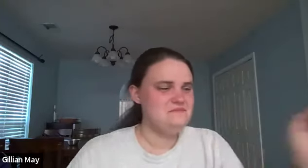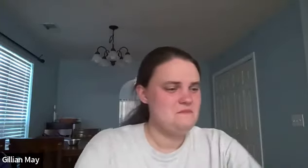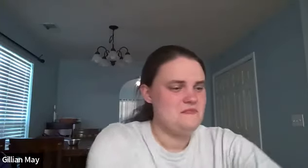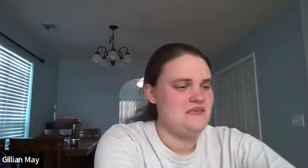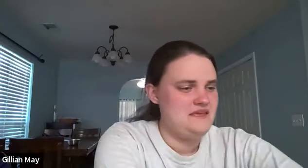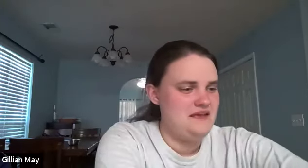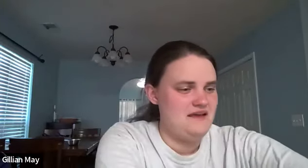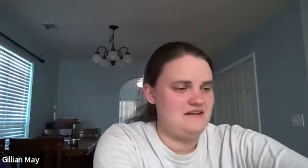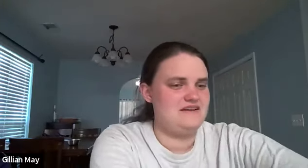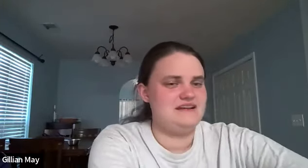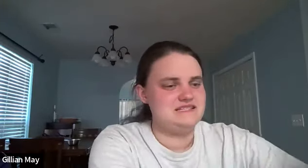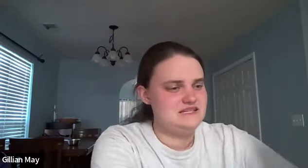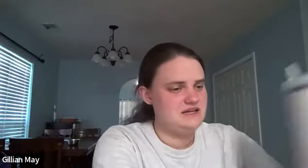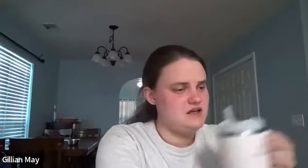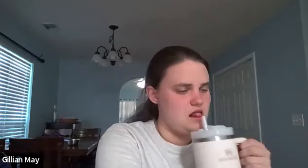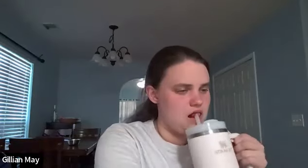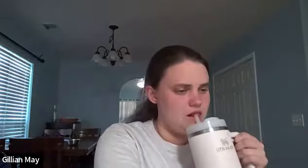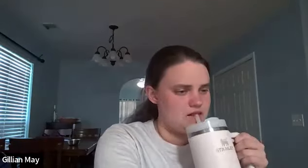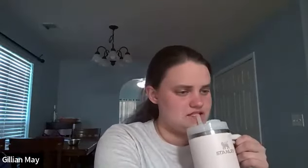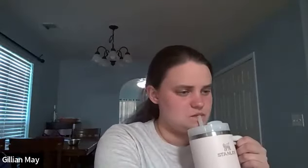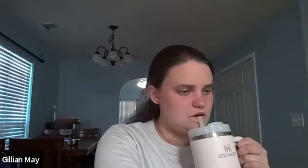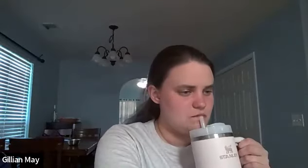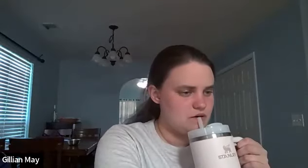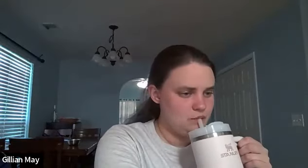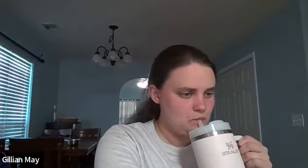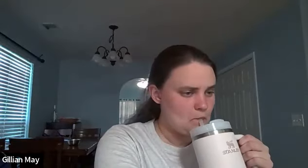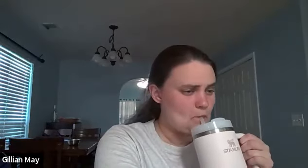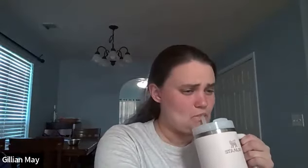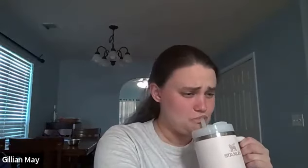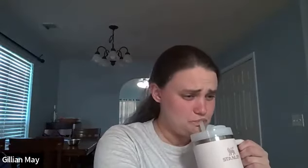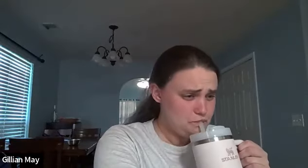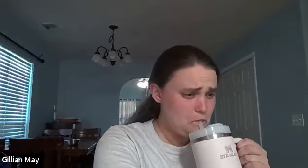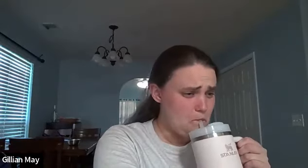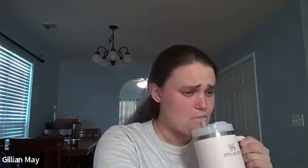All right. Let's do one more.